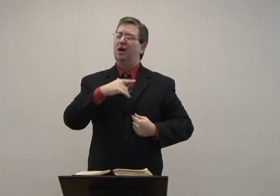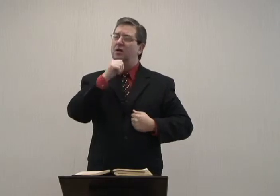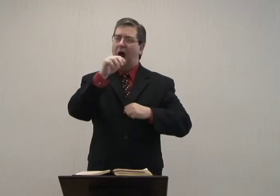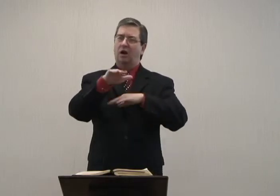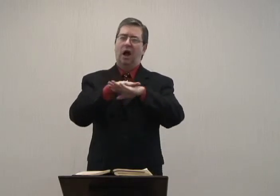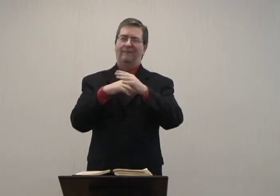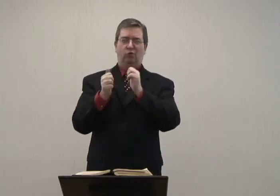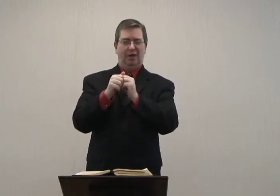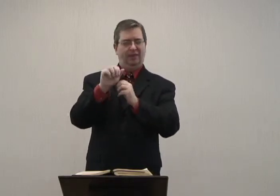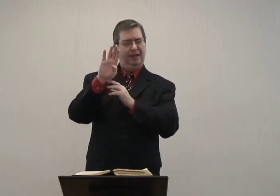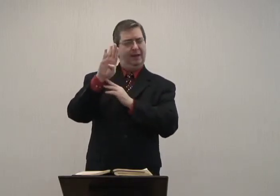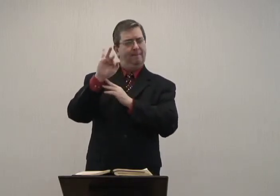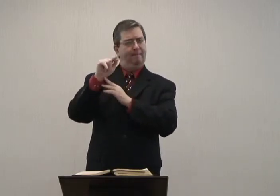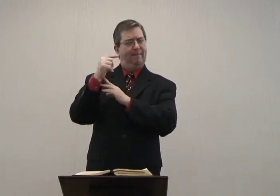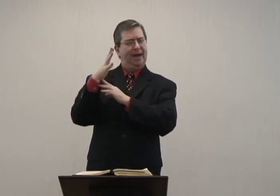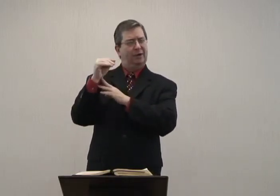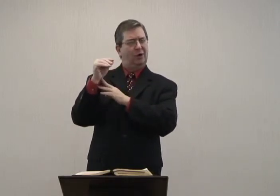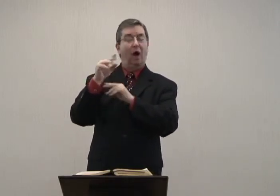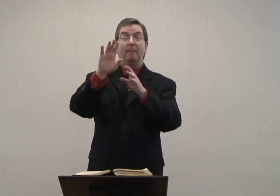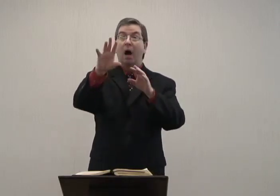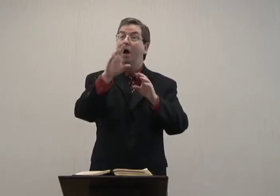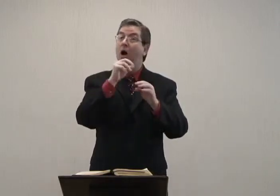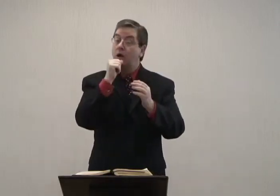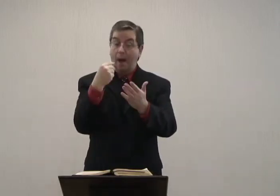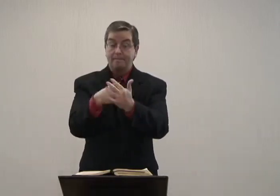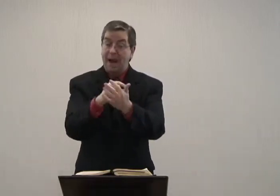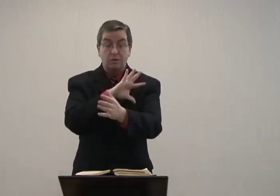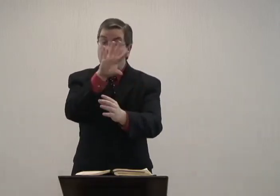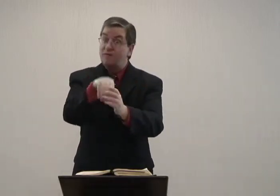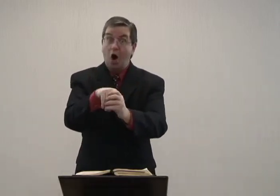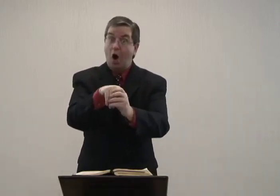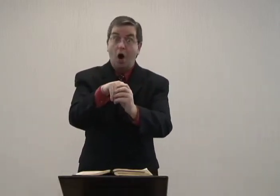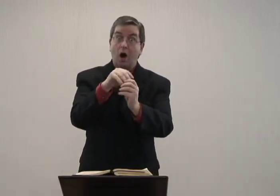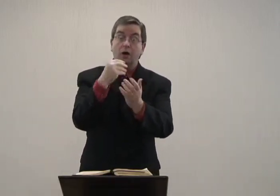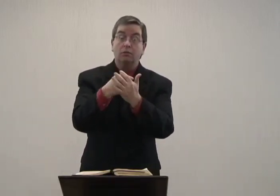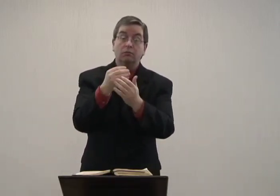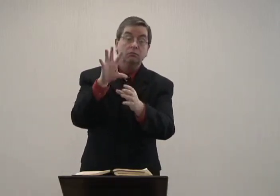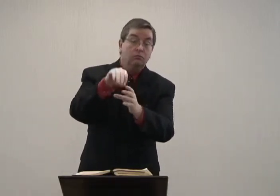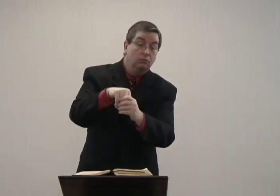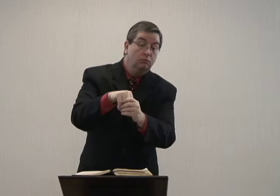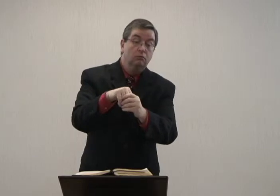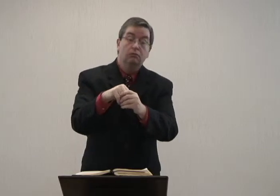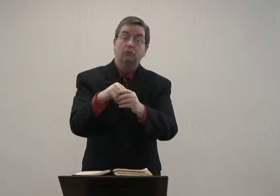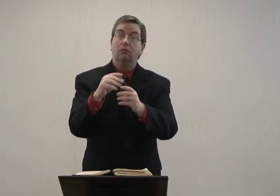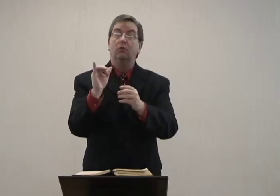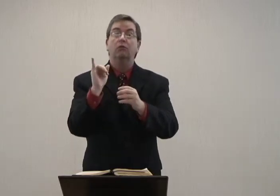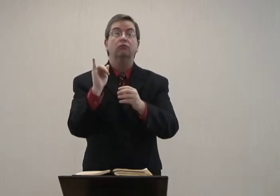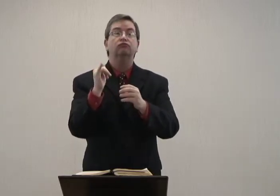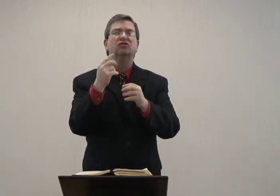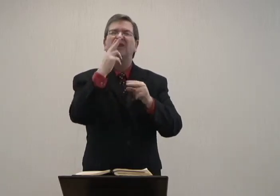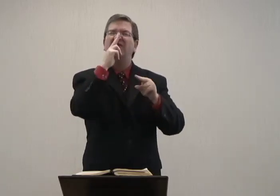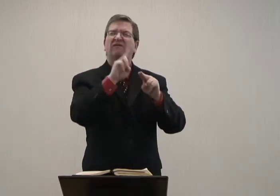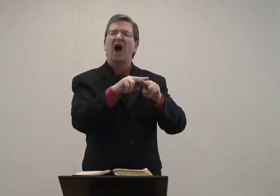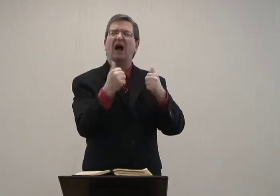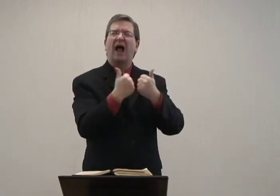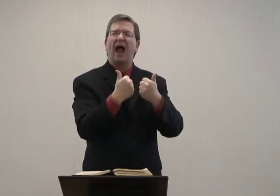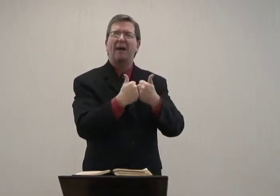To be honest with you, I don't feel comfortable with bingo. If money's not involved, it's just a fun